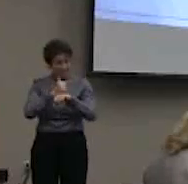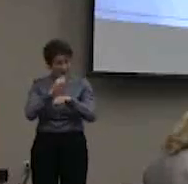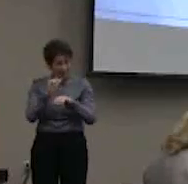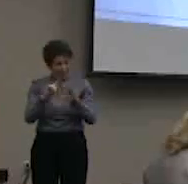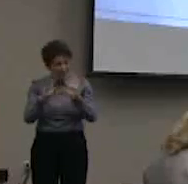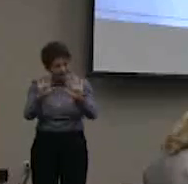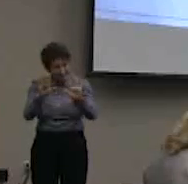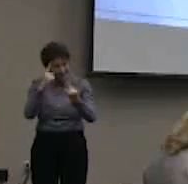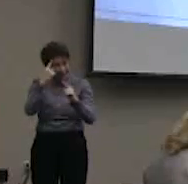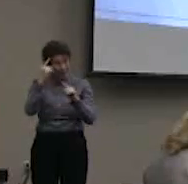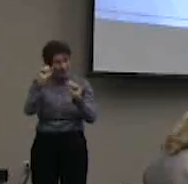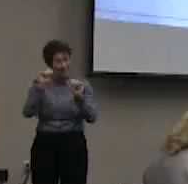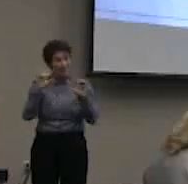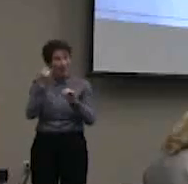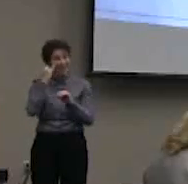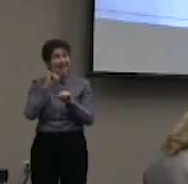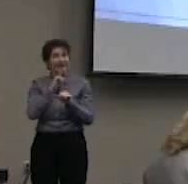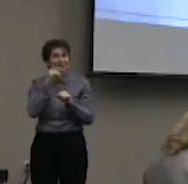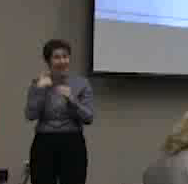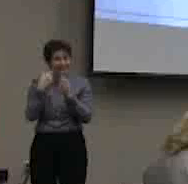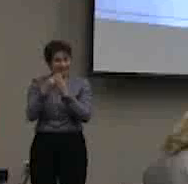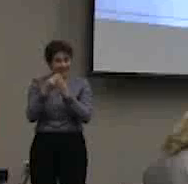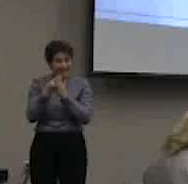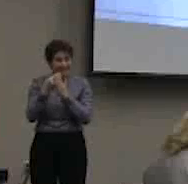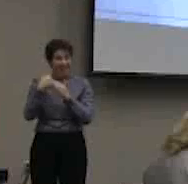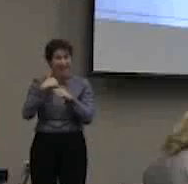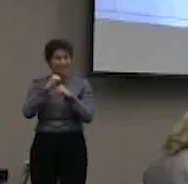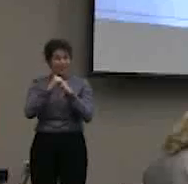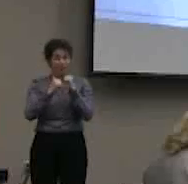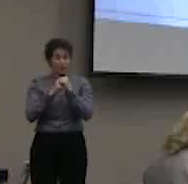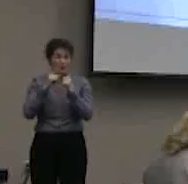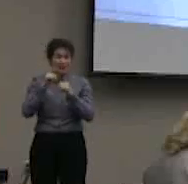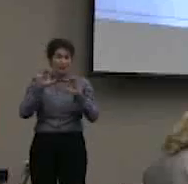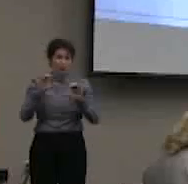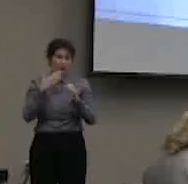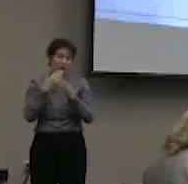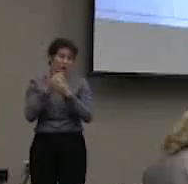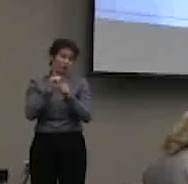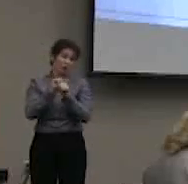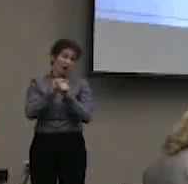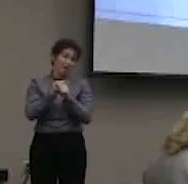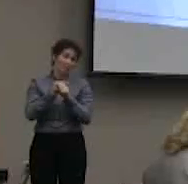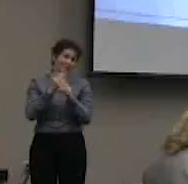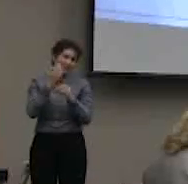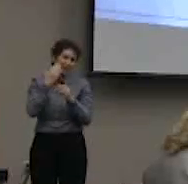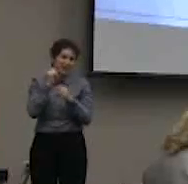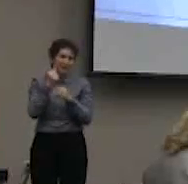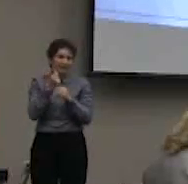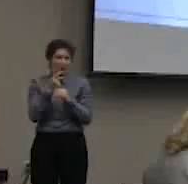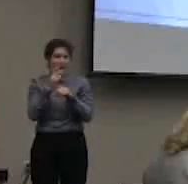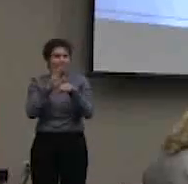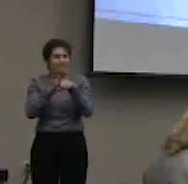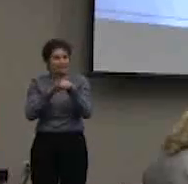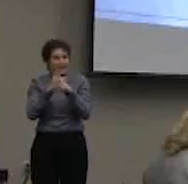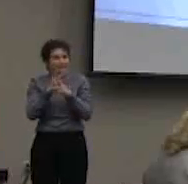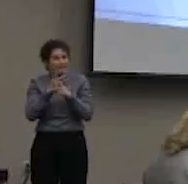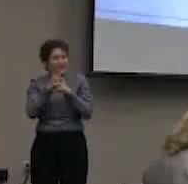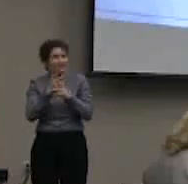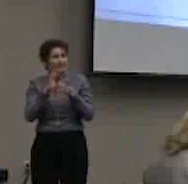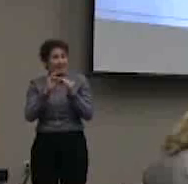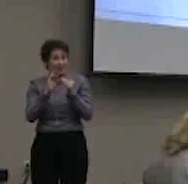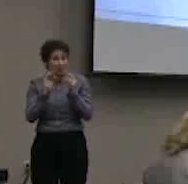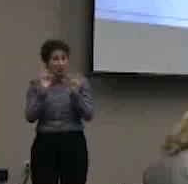have the infrastructure, we need to do a good job. So these are my cautionary tales. The worry board that I am is mom watching everybody